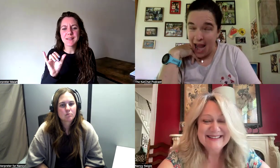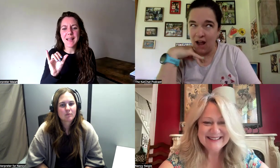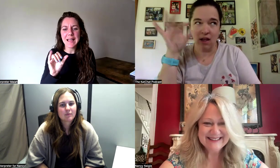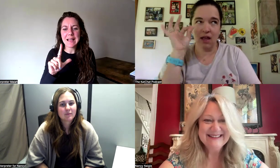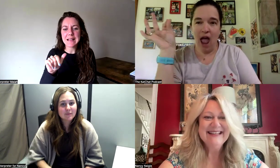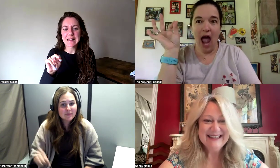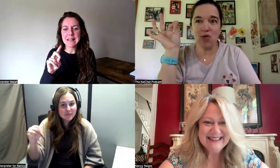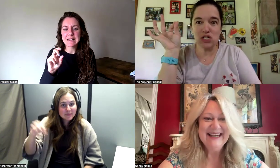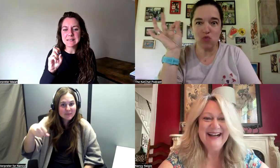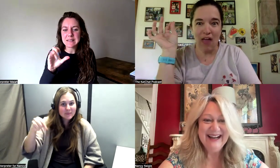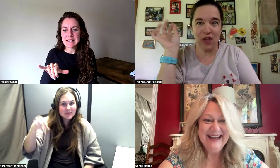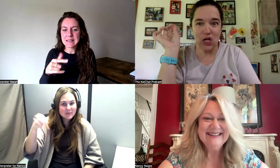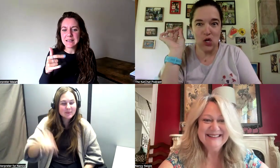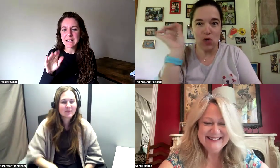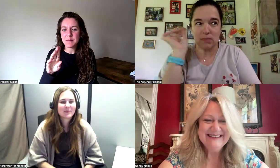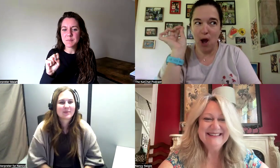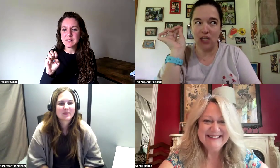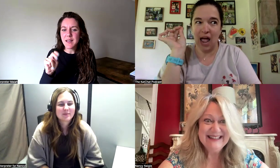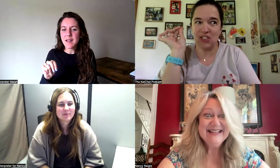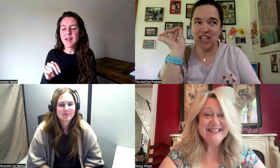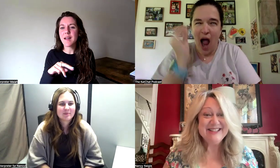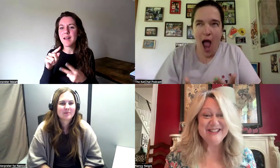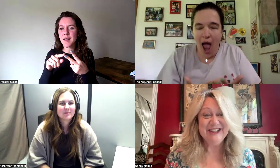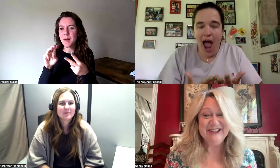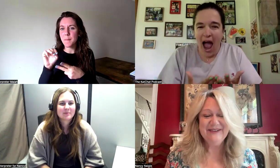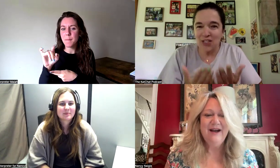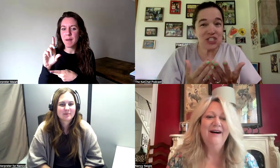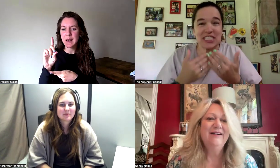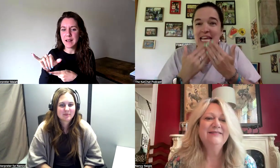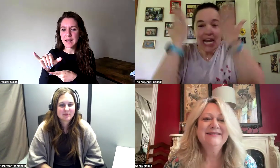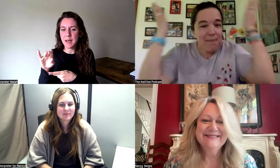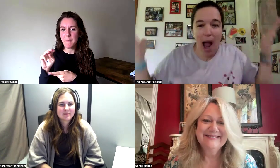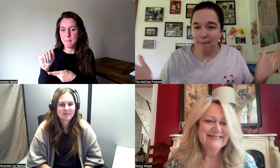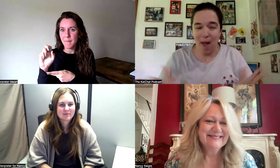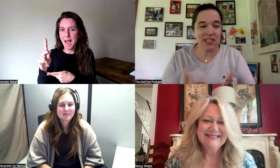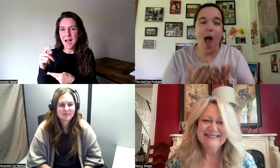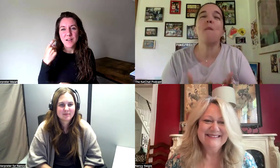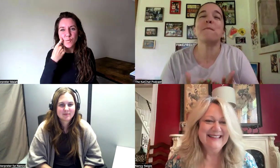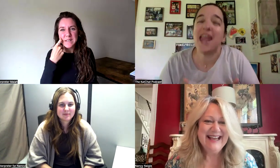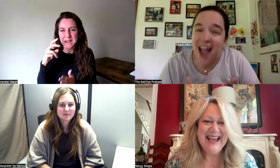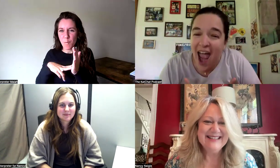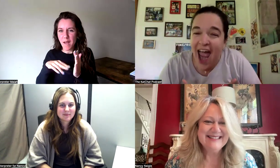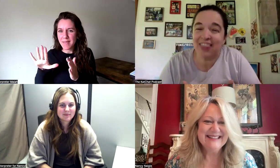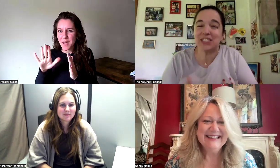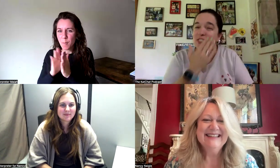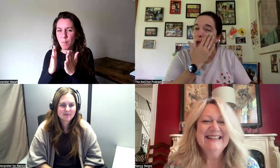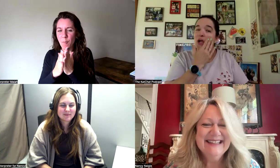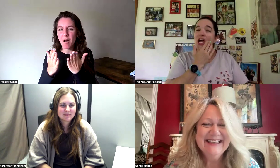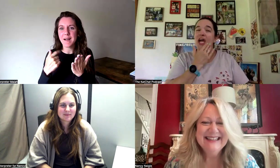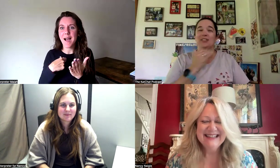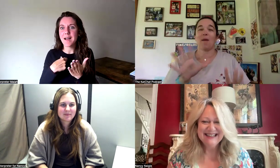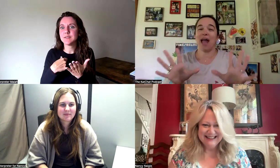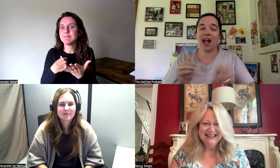Lily Mack. I Oh, just read their newest books. thank you. I should Oh, eat them up. I was like, oh my God, this is